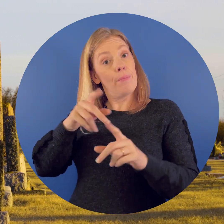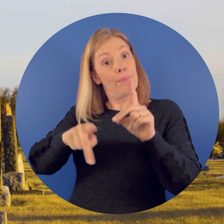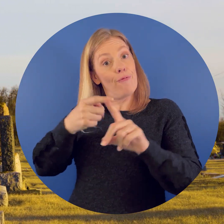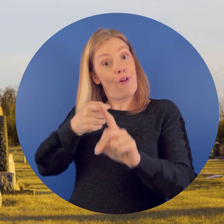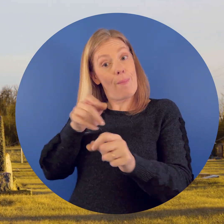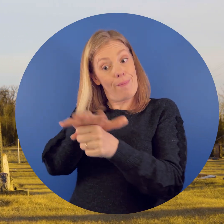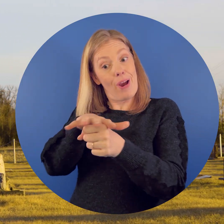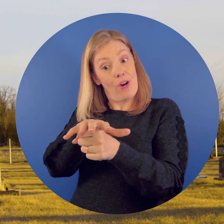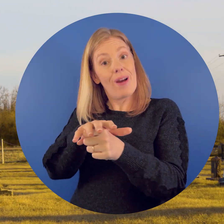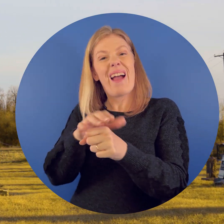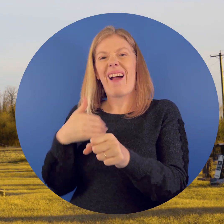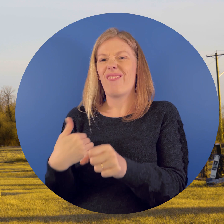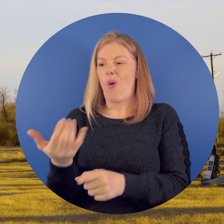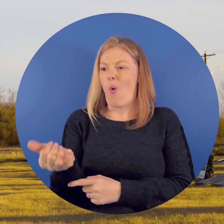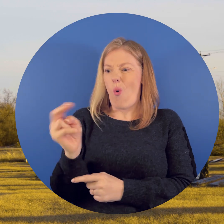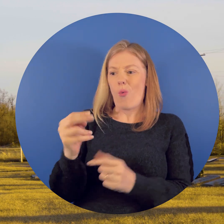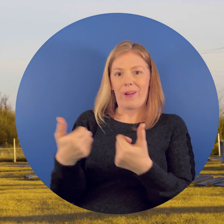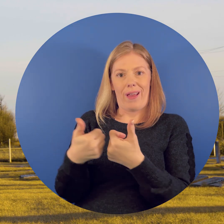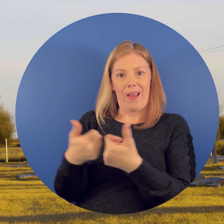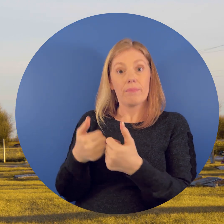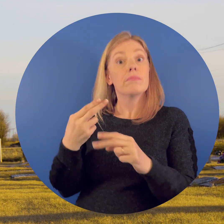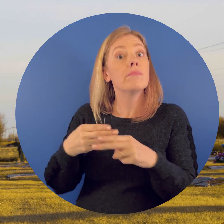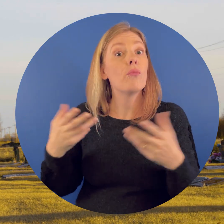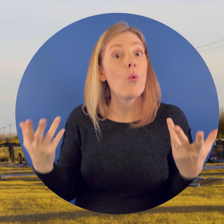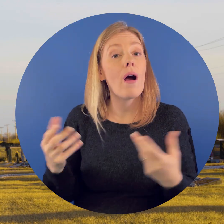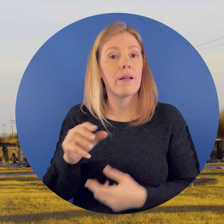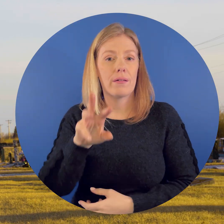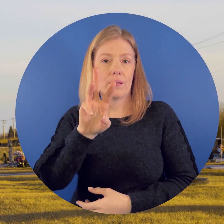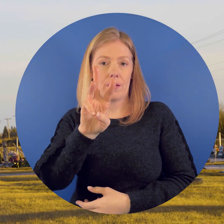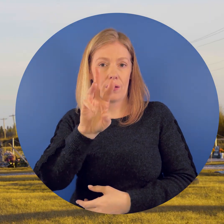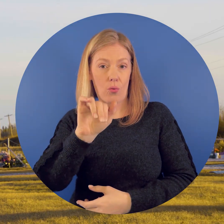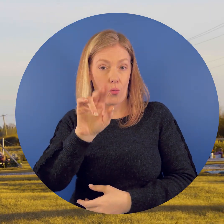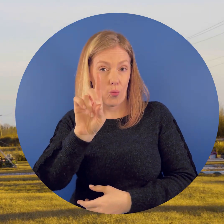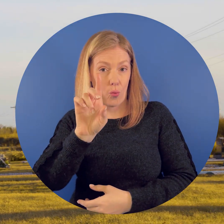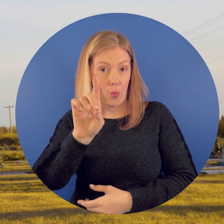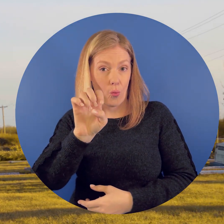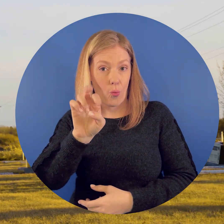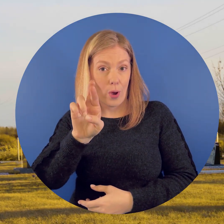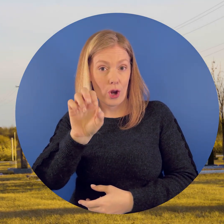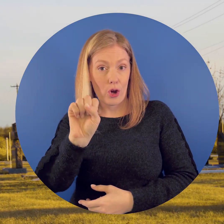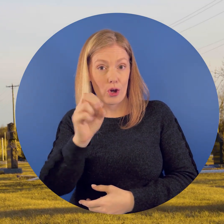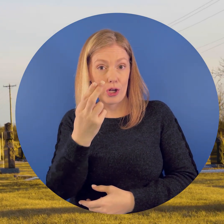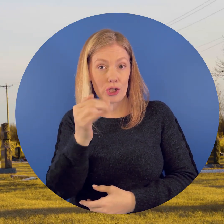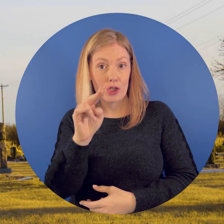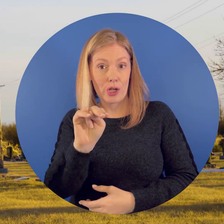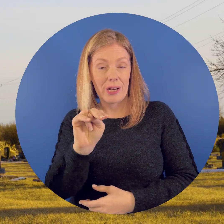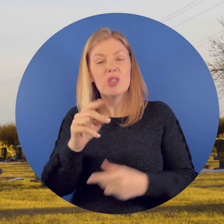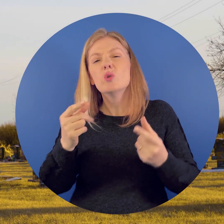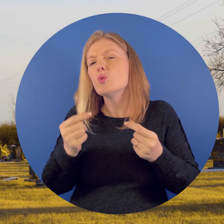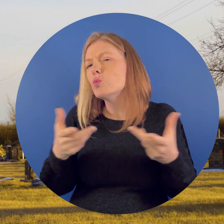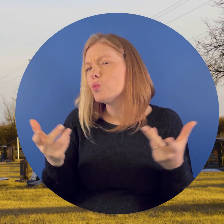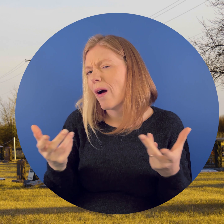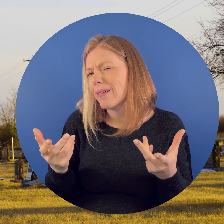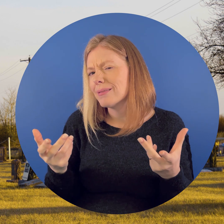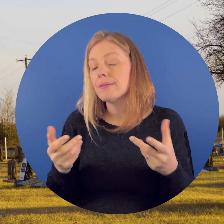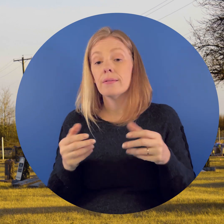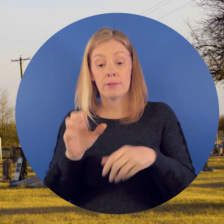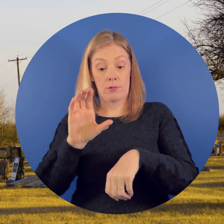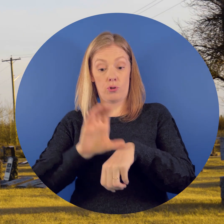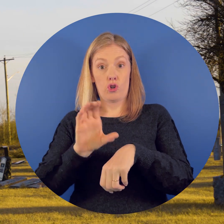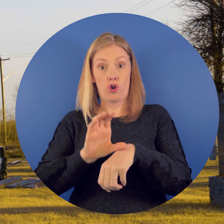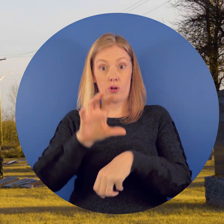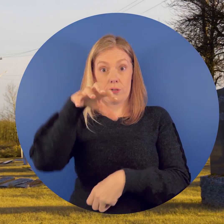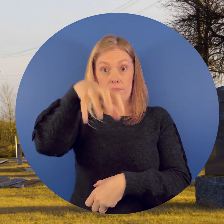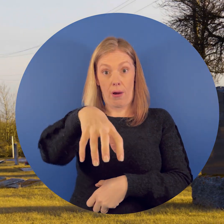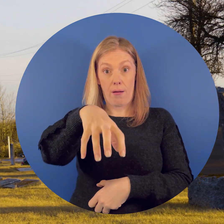So they would challenge each other to widdershins. They'd walk backwards 3 times around the church, and then they'd go into the cemetery.